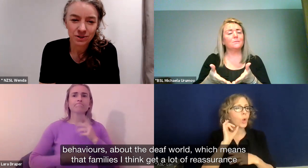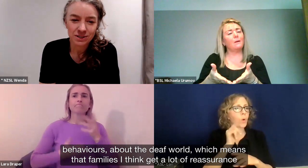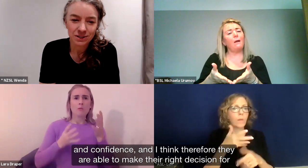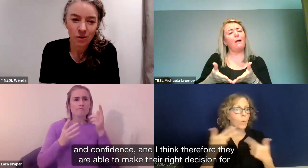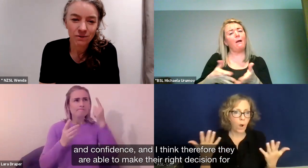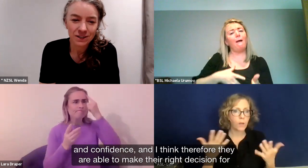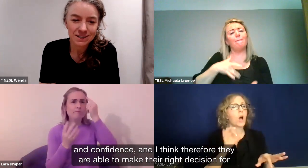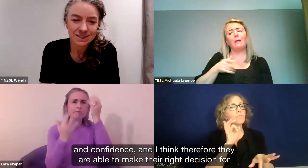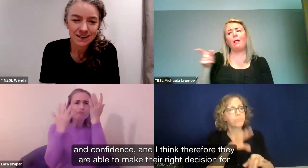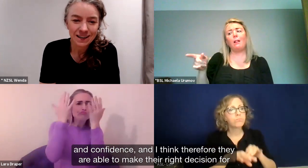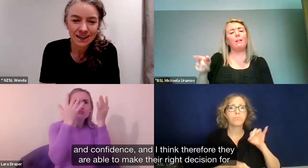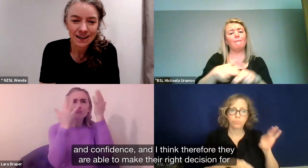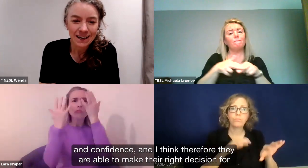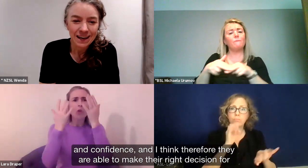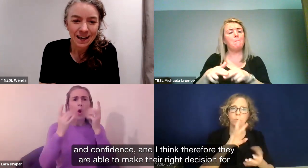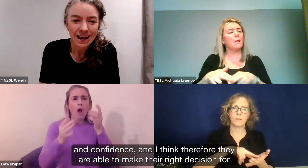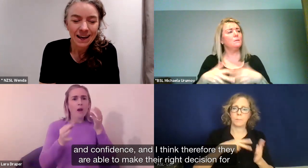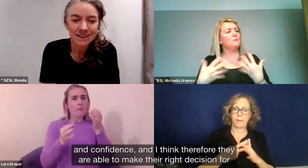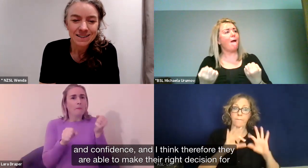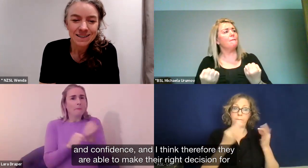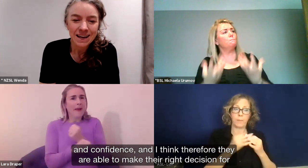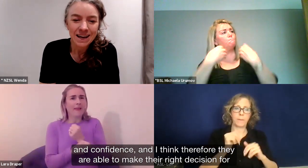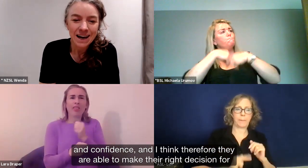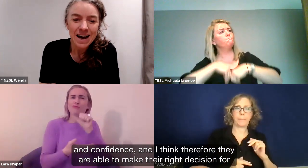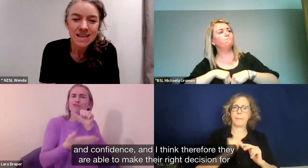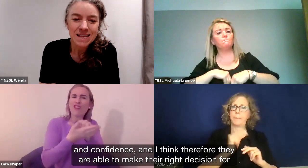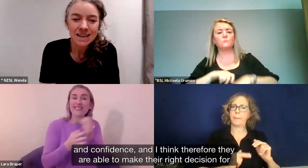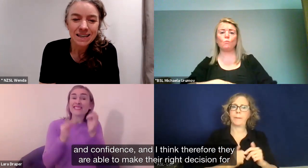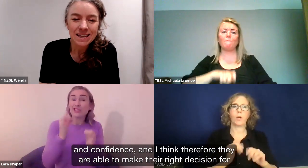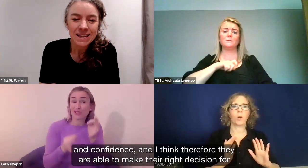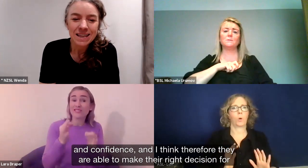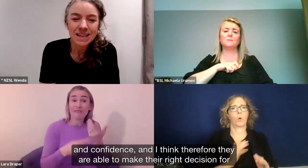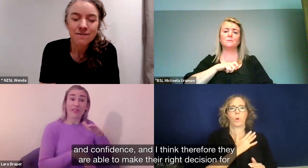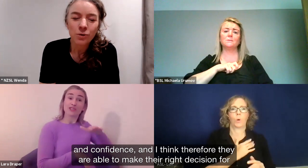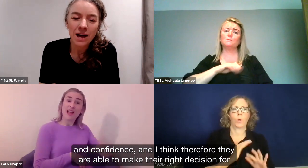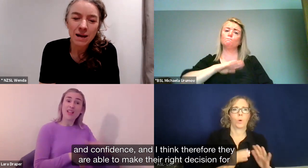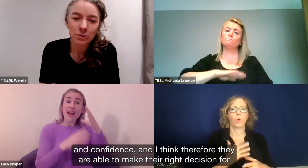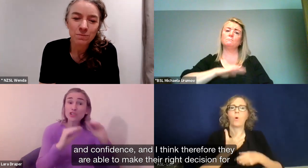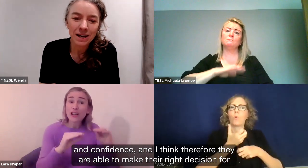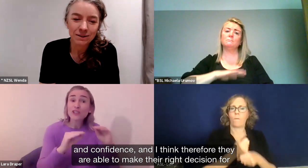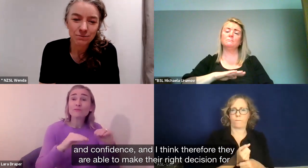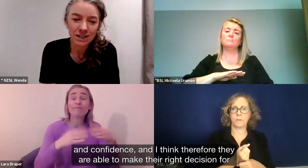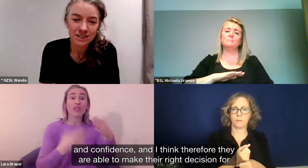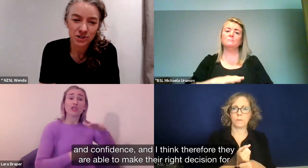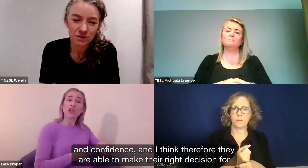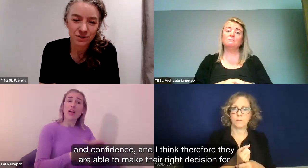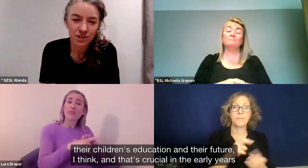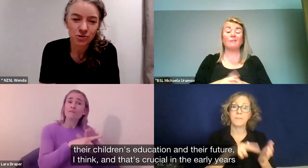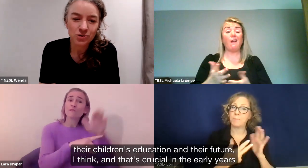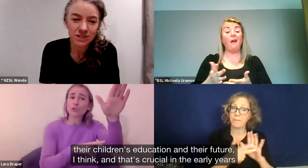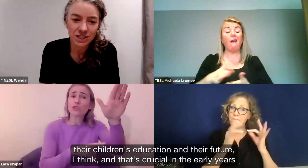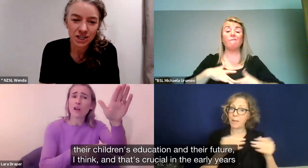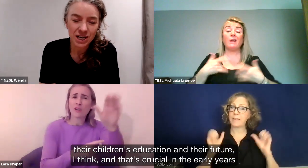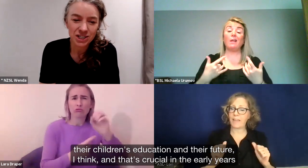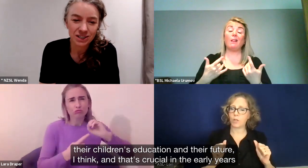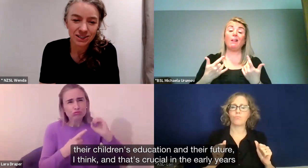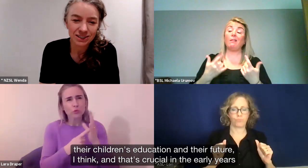reassurance and confidence and I think therefore they're able to make the right decision for their